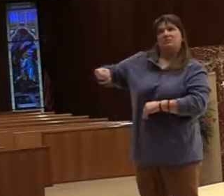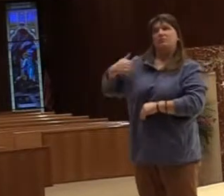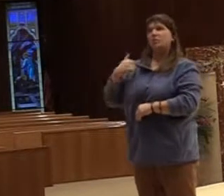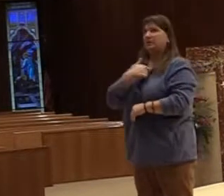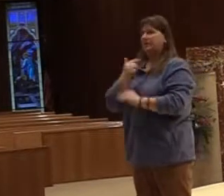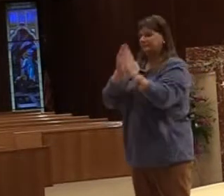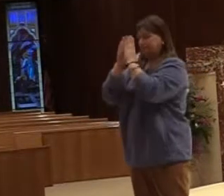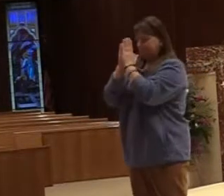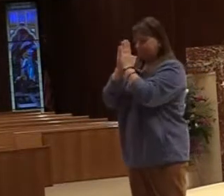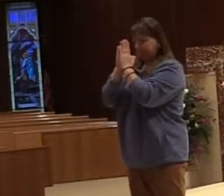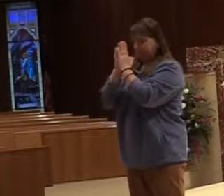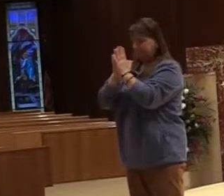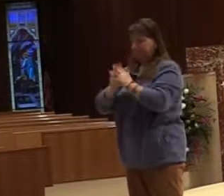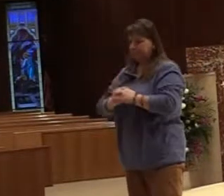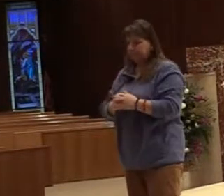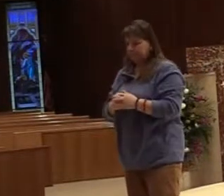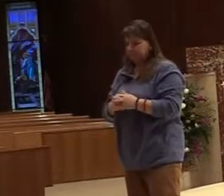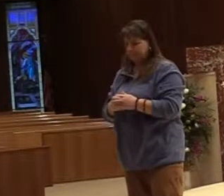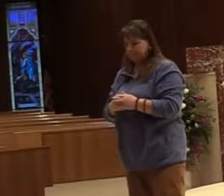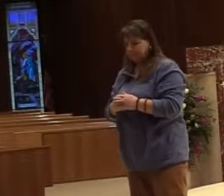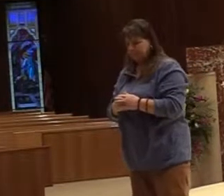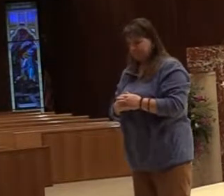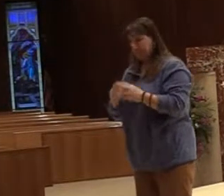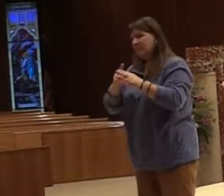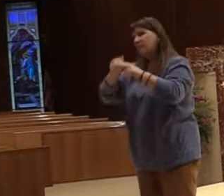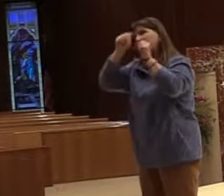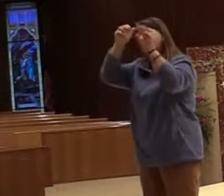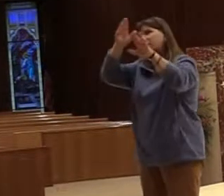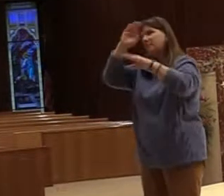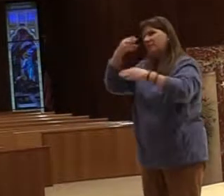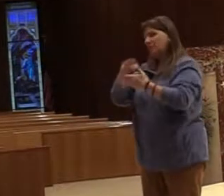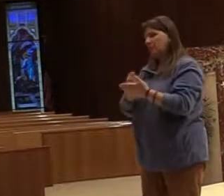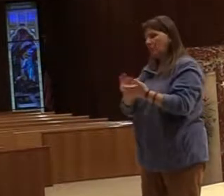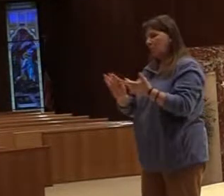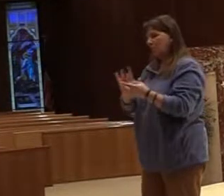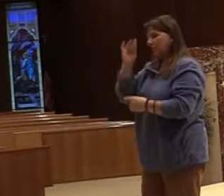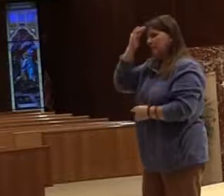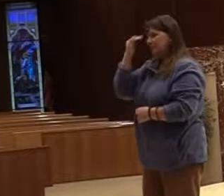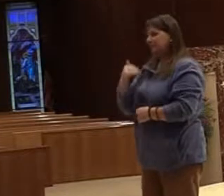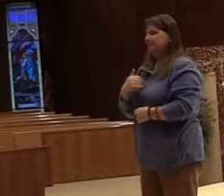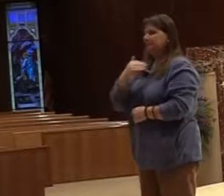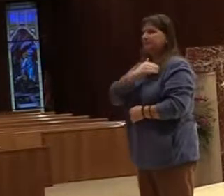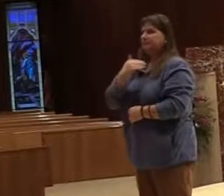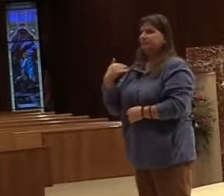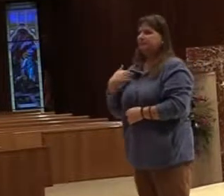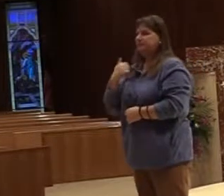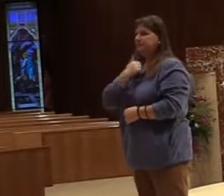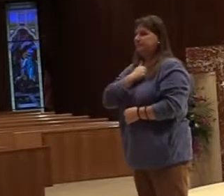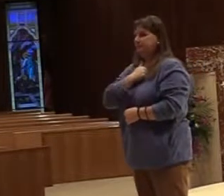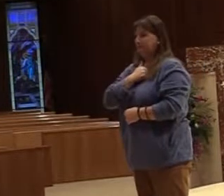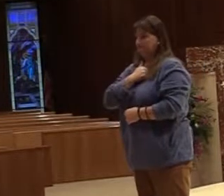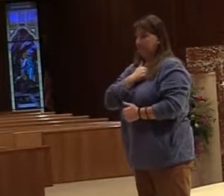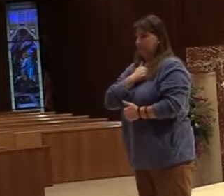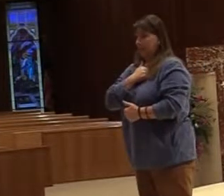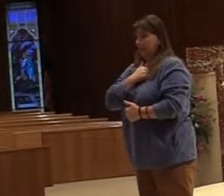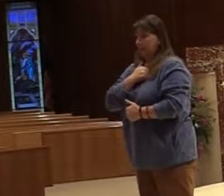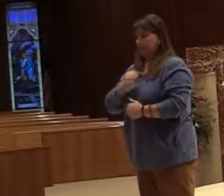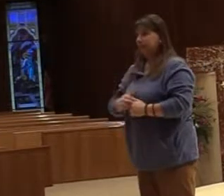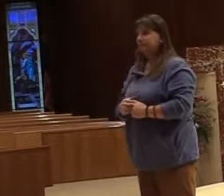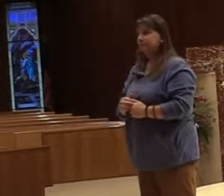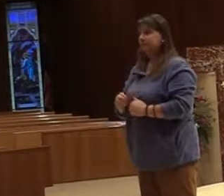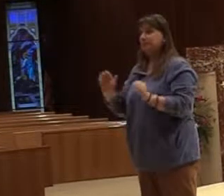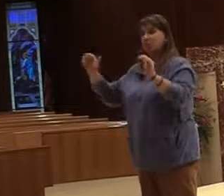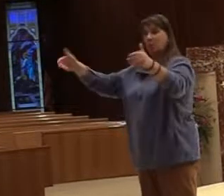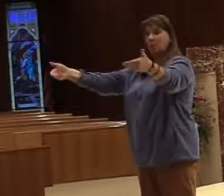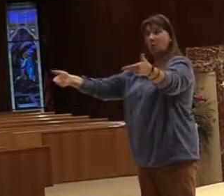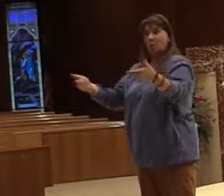but deliver us from evil. Amen. In the name of the Father, and the Son, and the Holy Spirit. Amen. Amen. Well, welcome